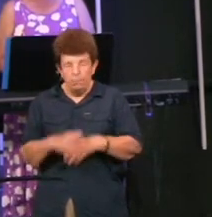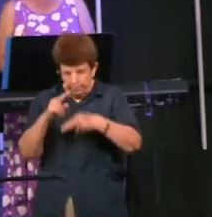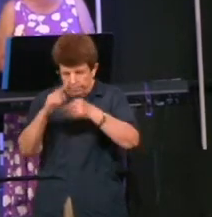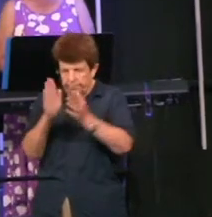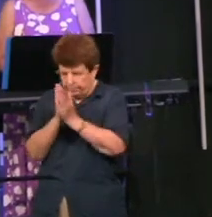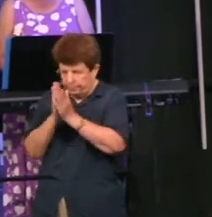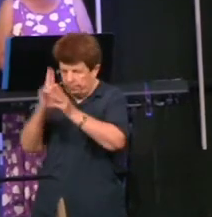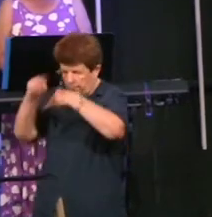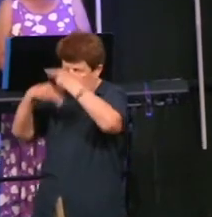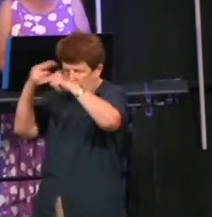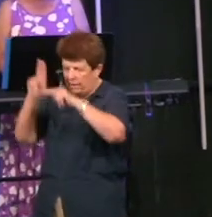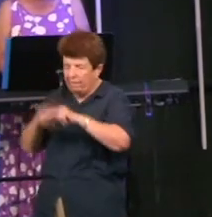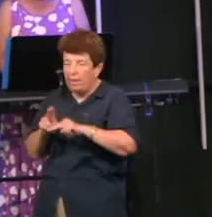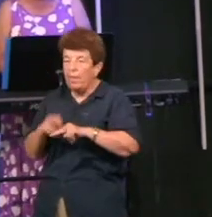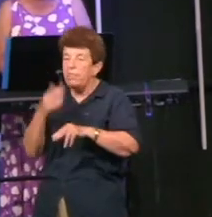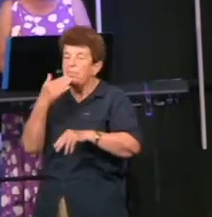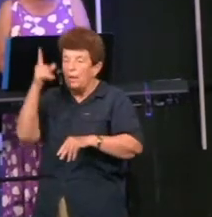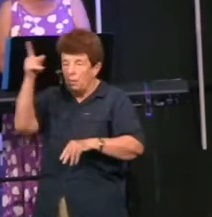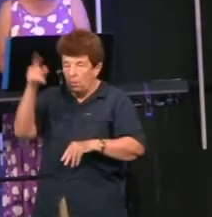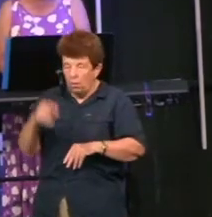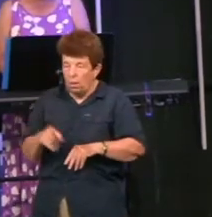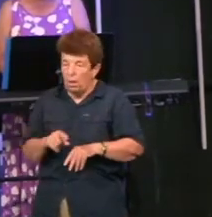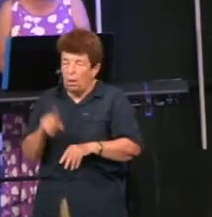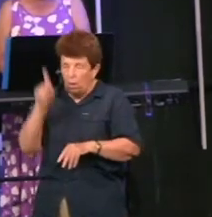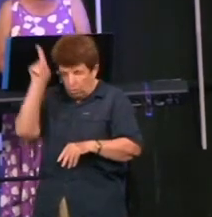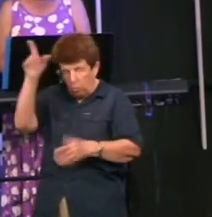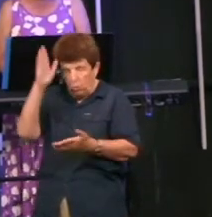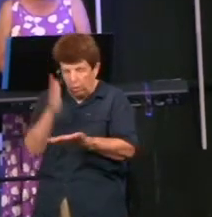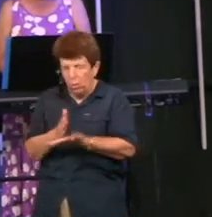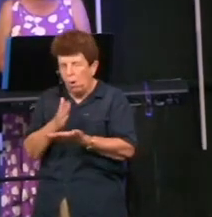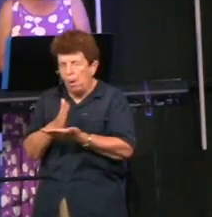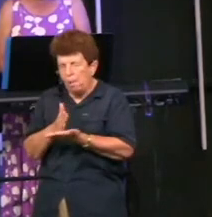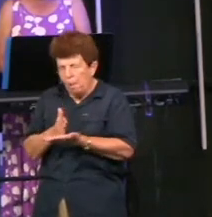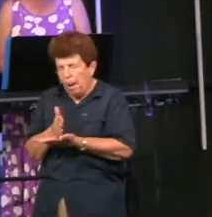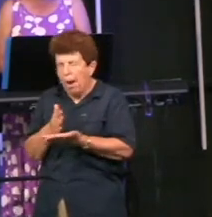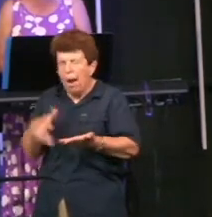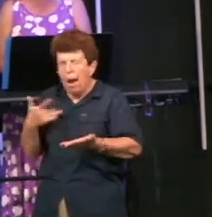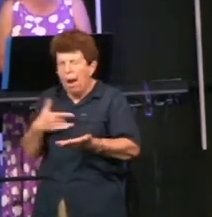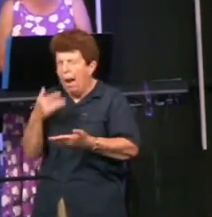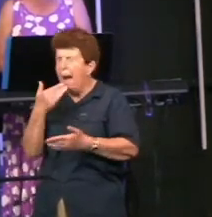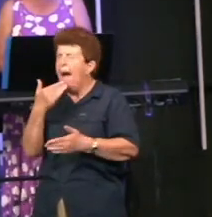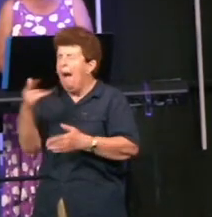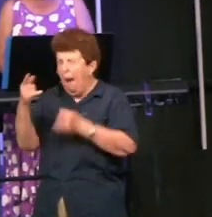Heavenly Father, we thank you that you are the bread of life. We thank you